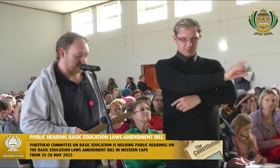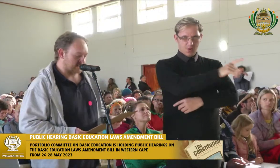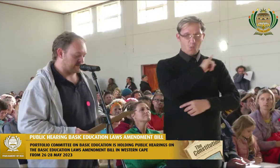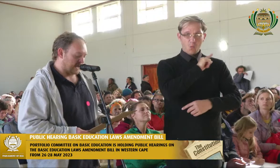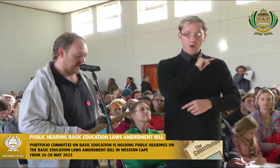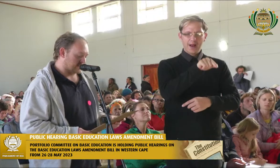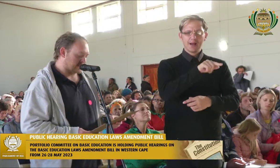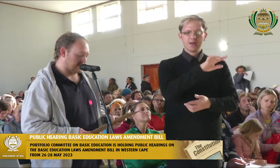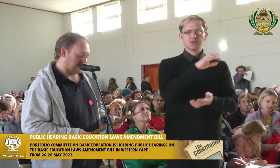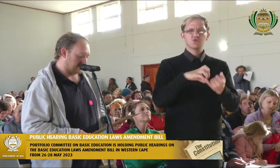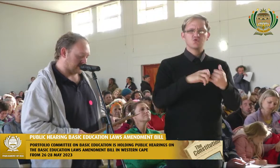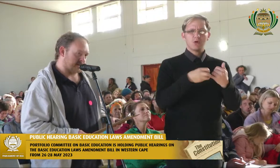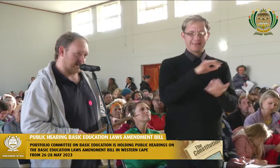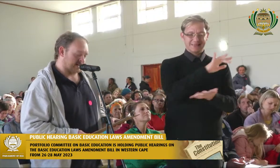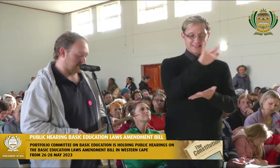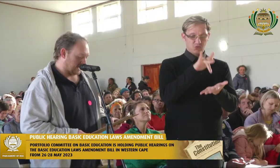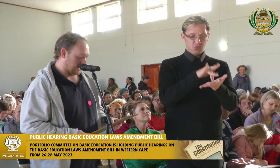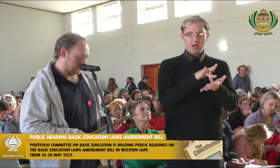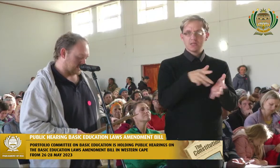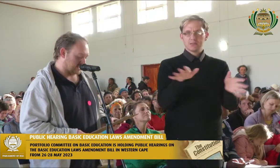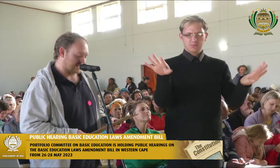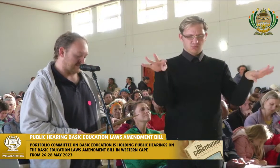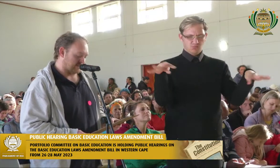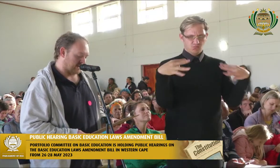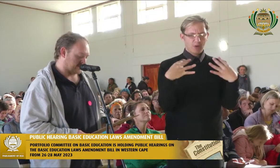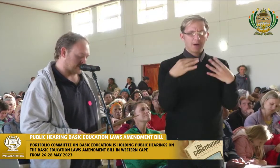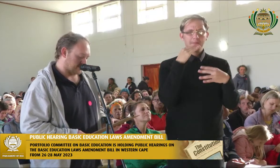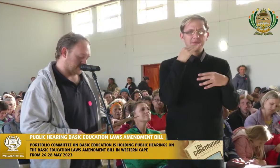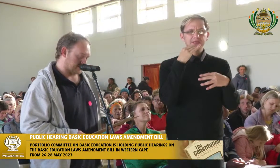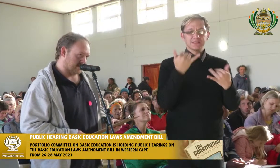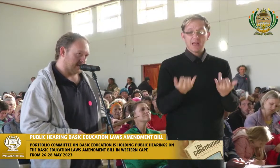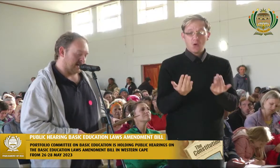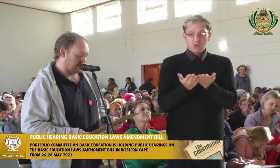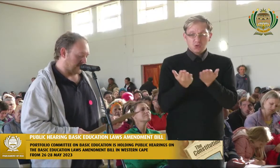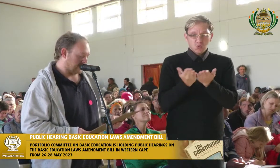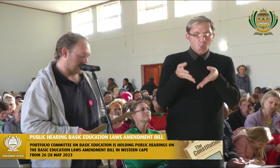this bill dismantles the vital checks and balances that safeguard